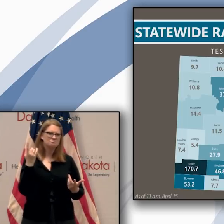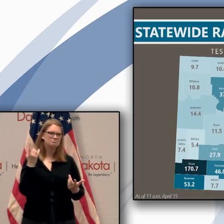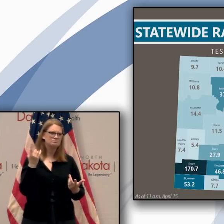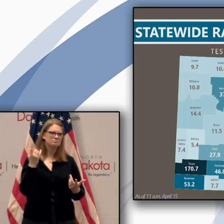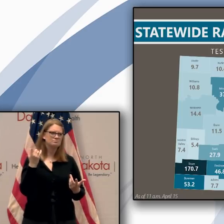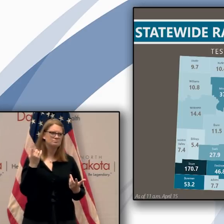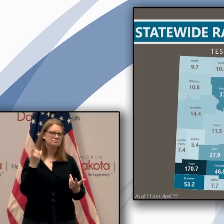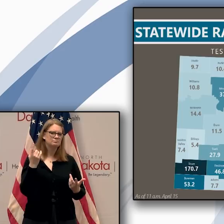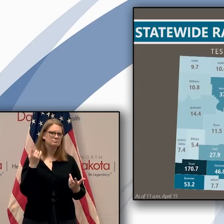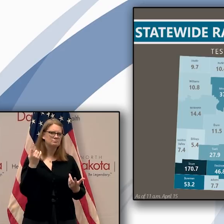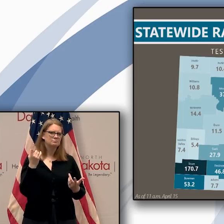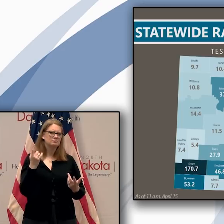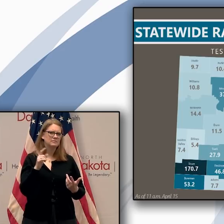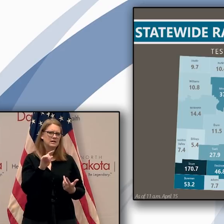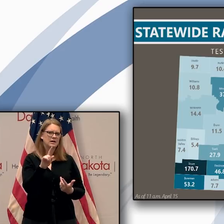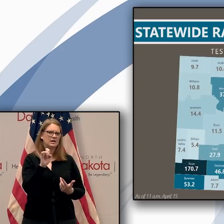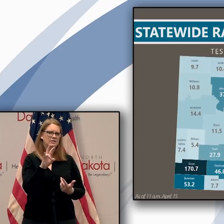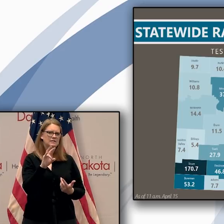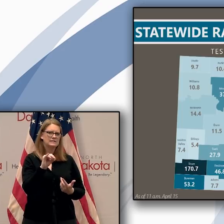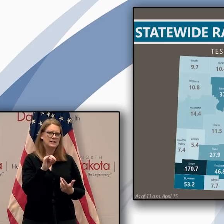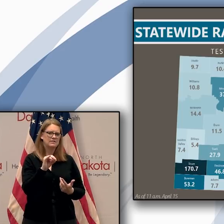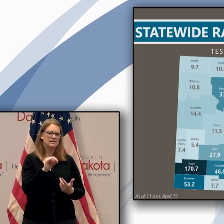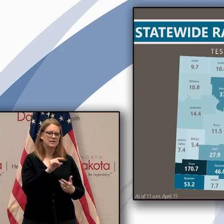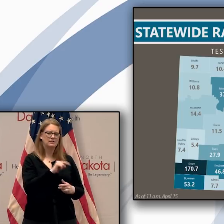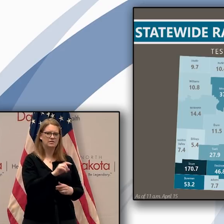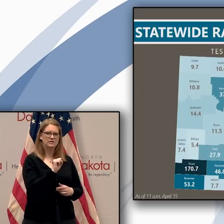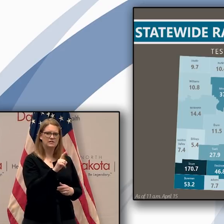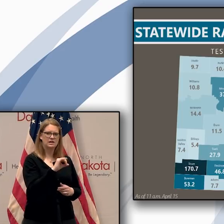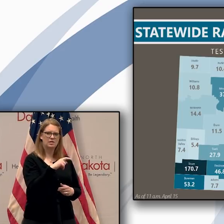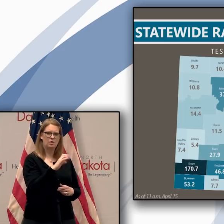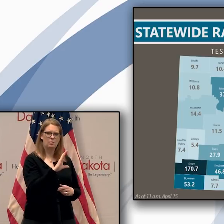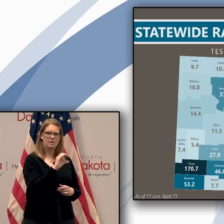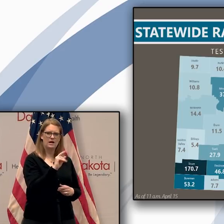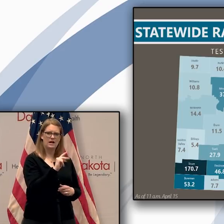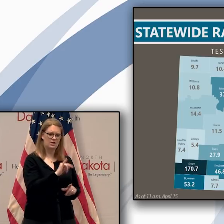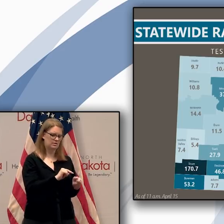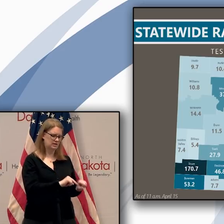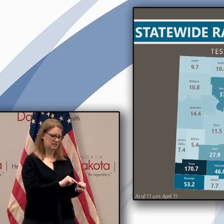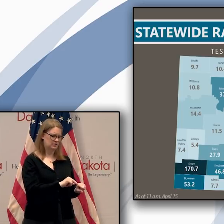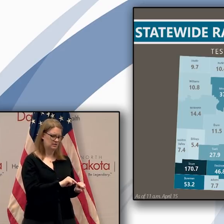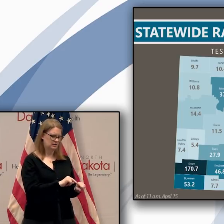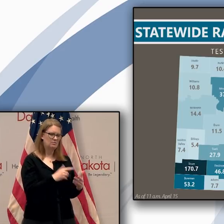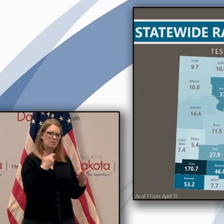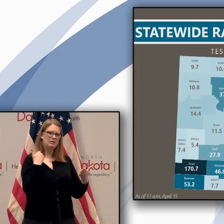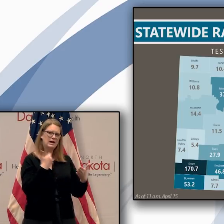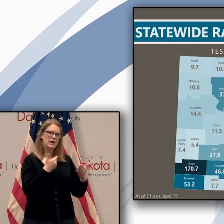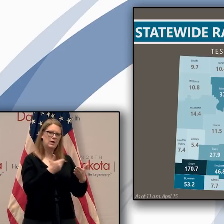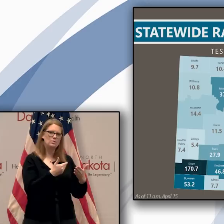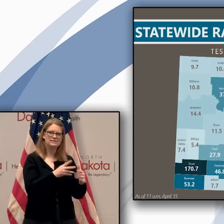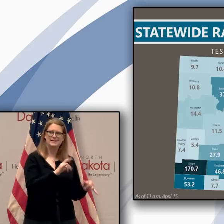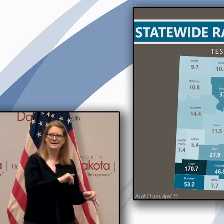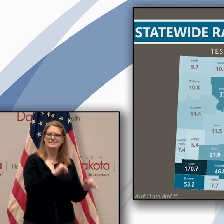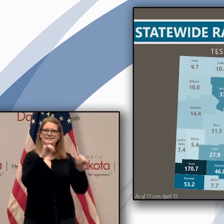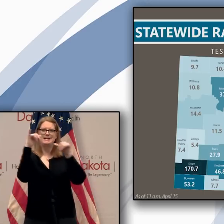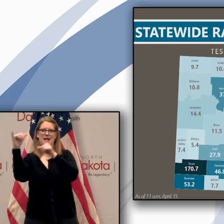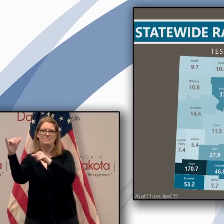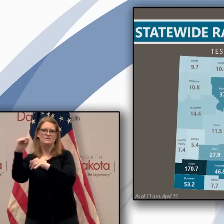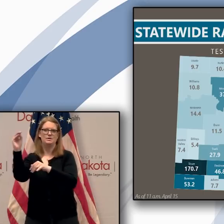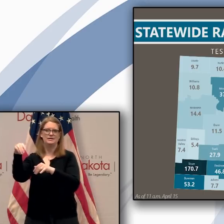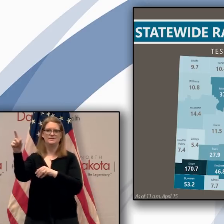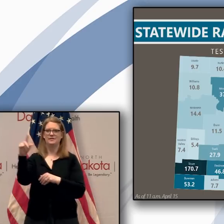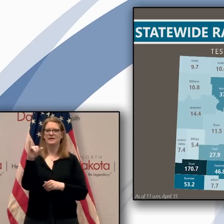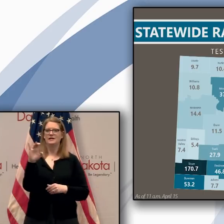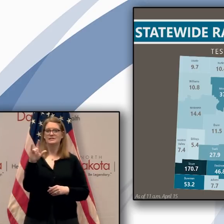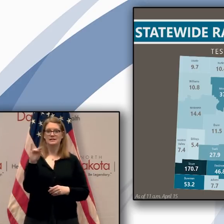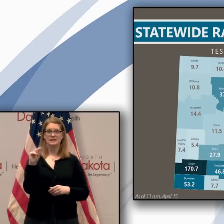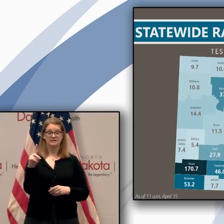in a rate of 170 per Slope County. We were approaching Iceland's quality in Slope County, so that's a good thing. If we could do that over the